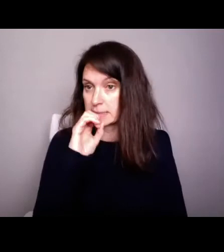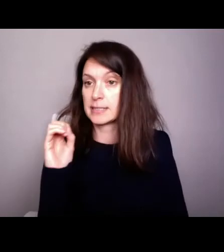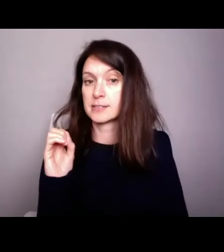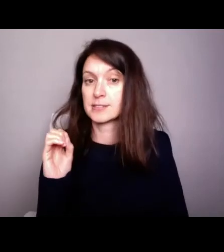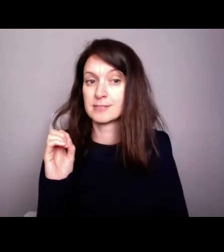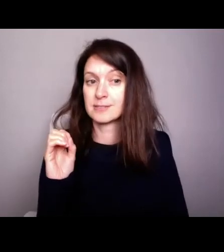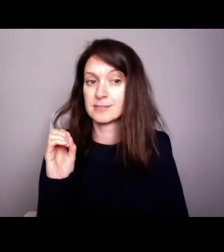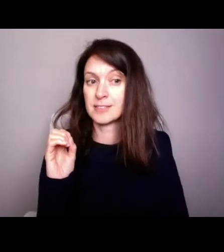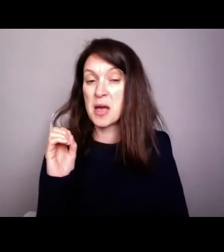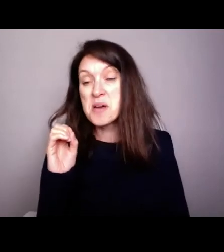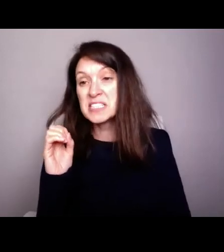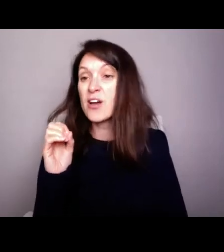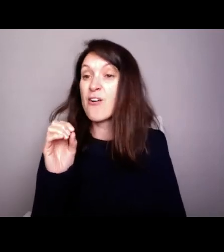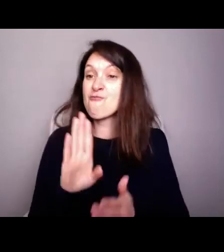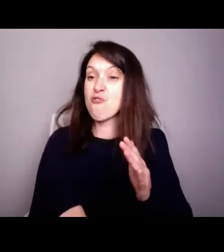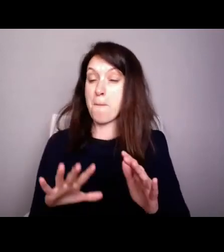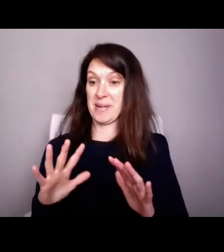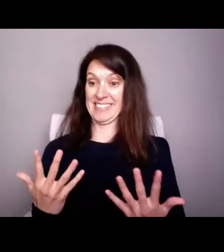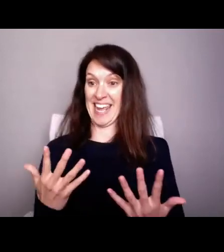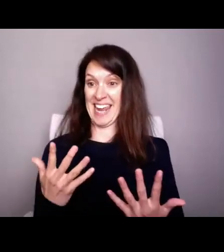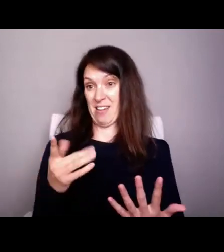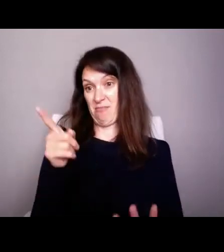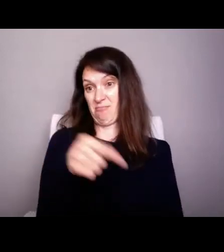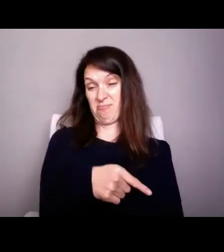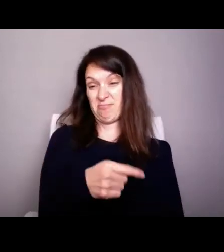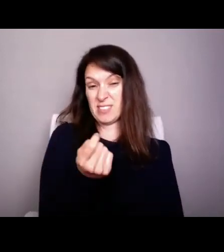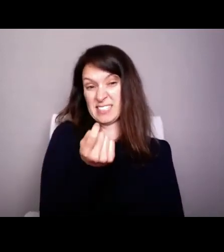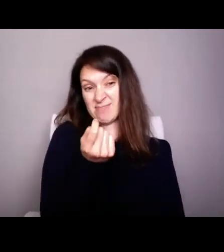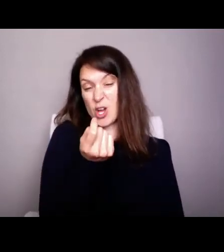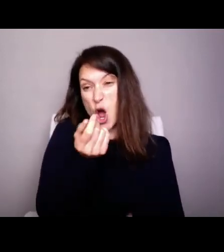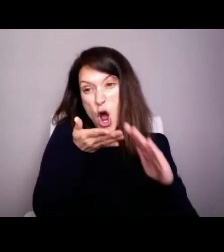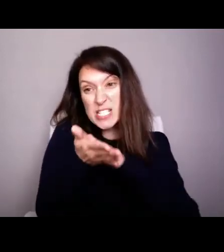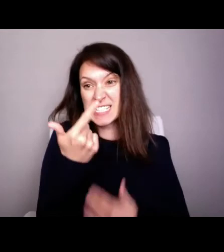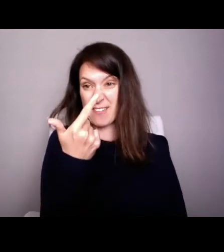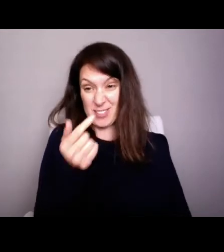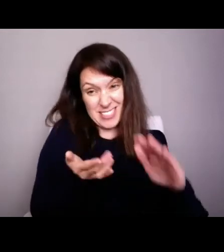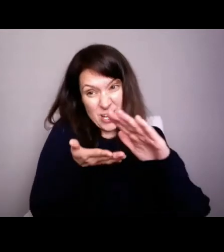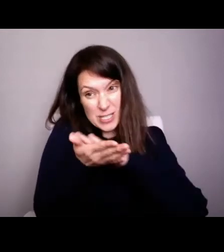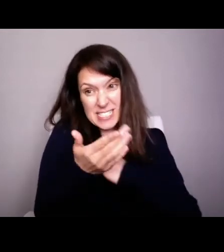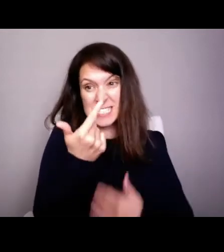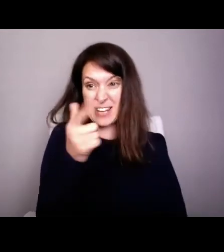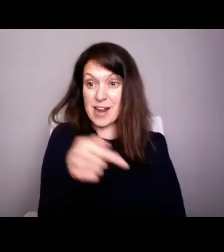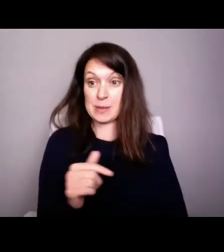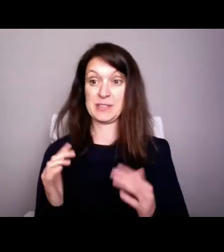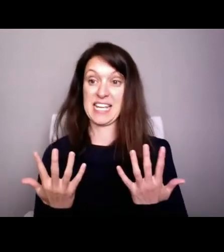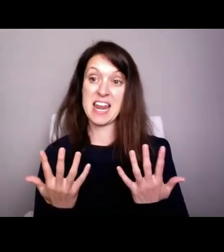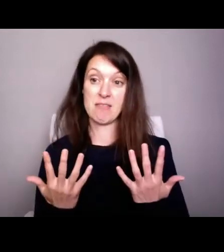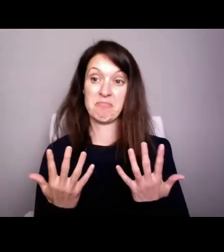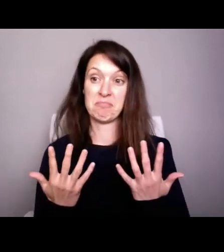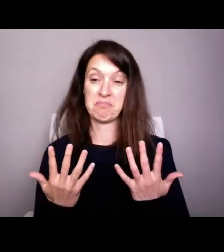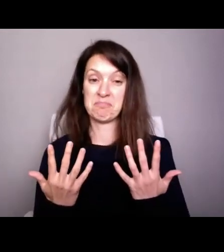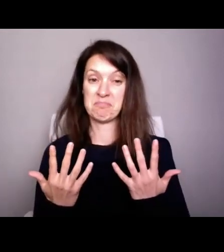out of 10, their experience rating was just under 7. So I think what we felt from that was that